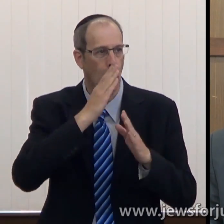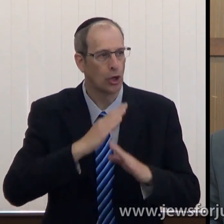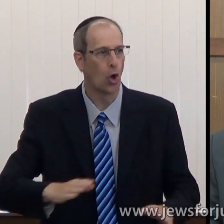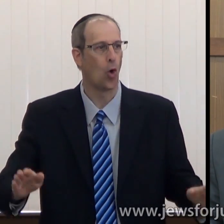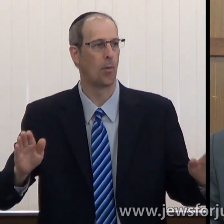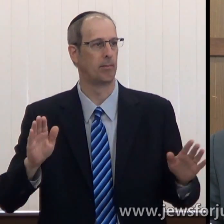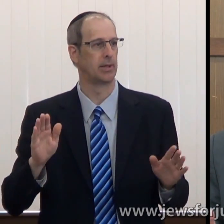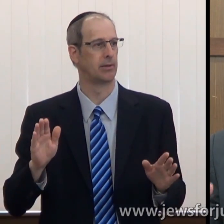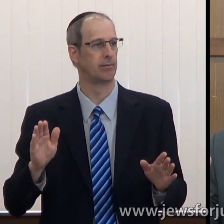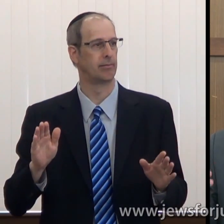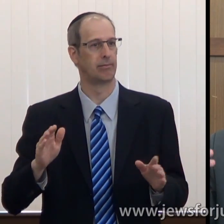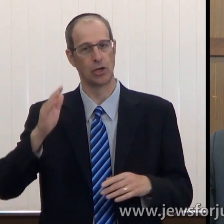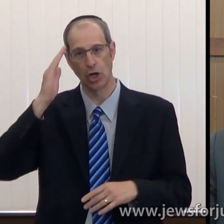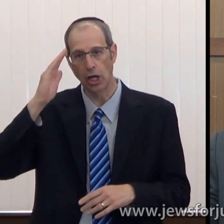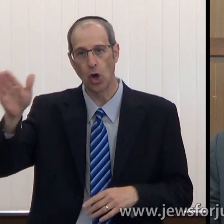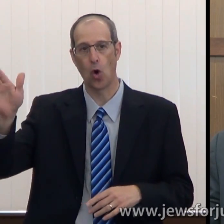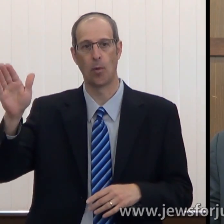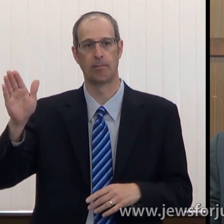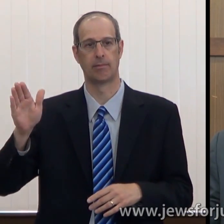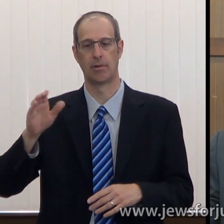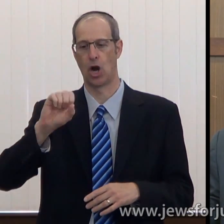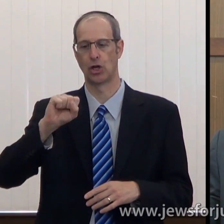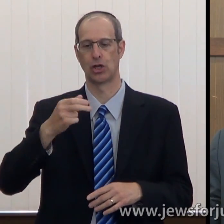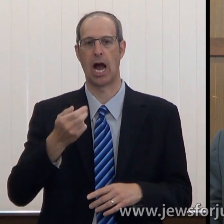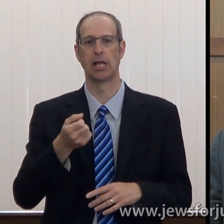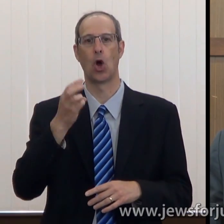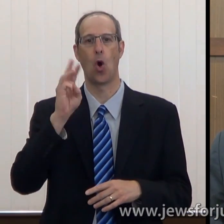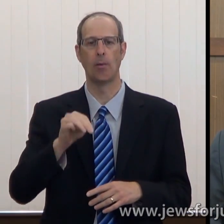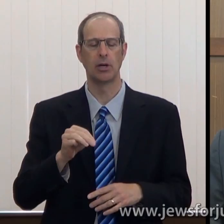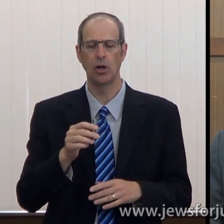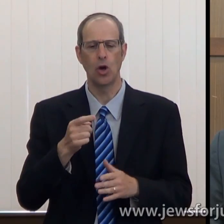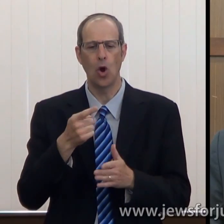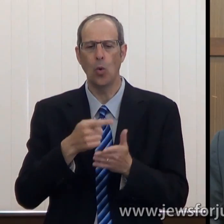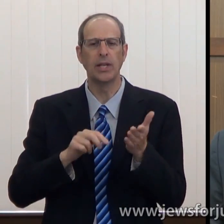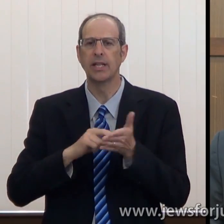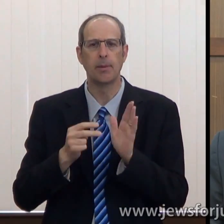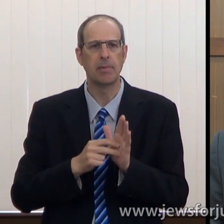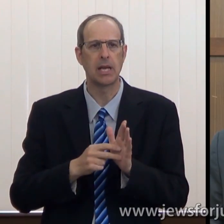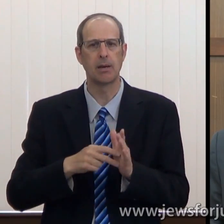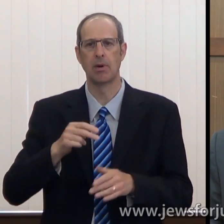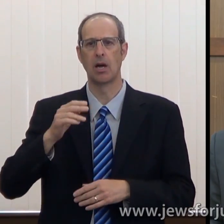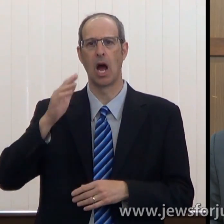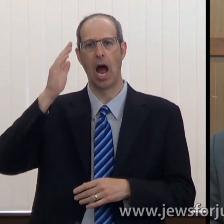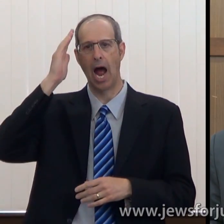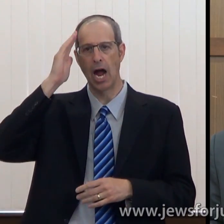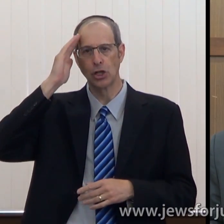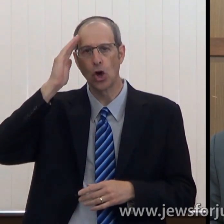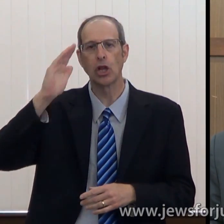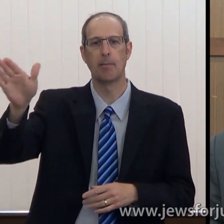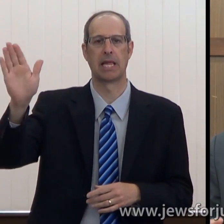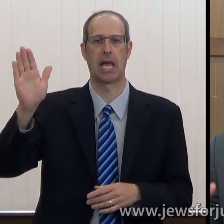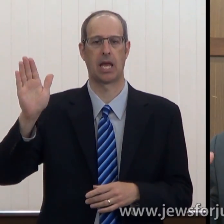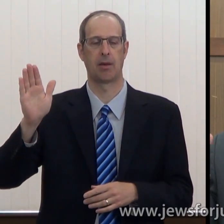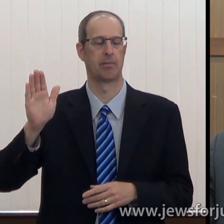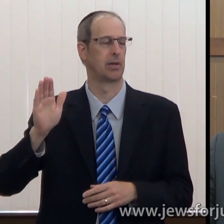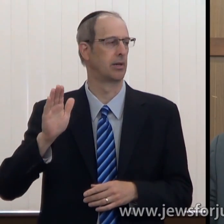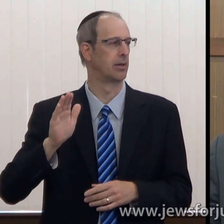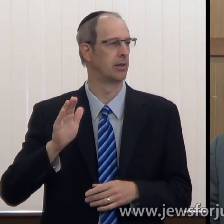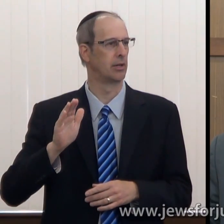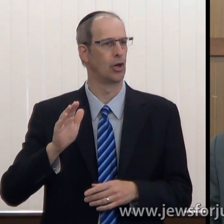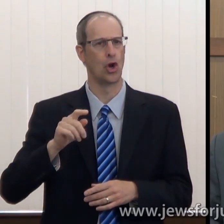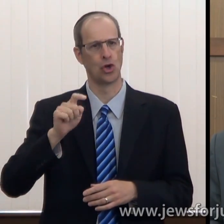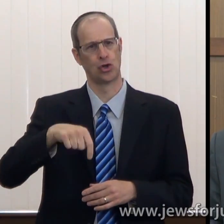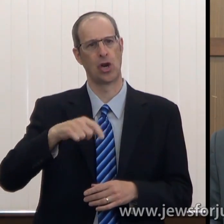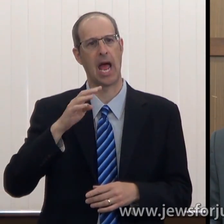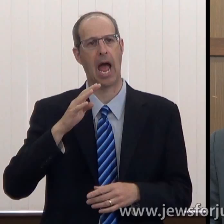are we really wishing people when we say Shalom Aleichem? When we say that you should have